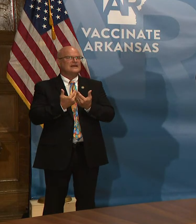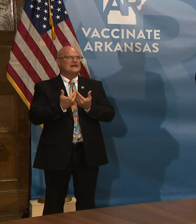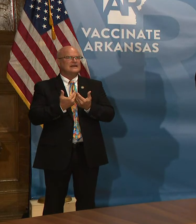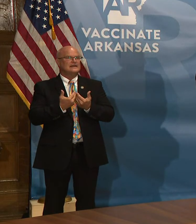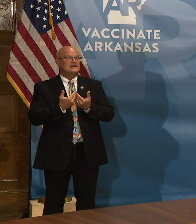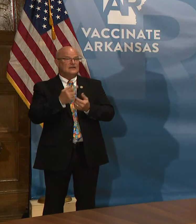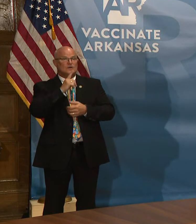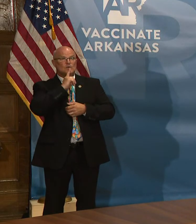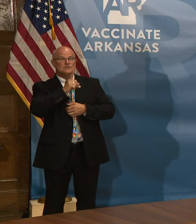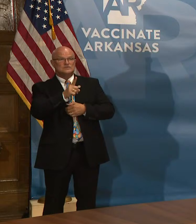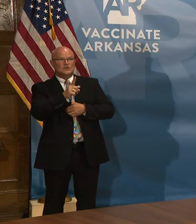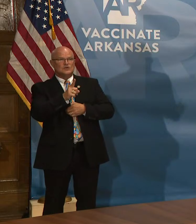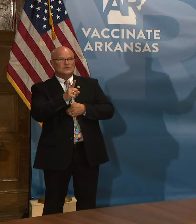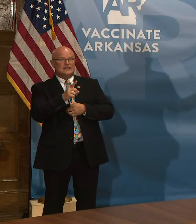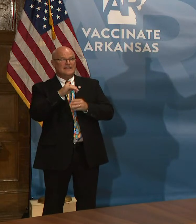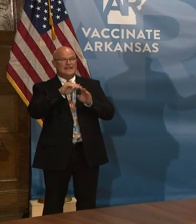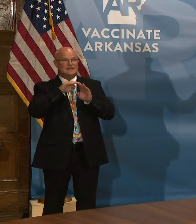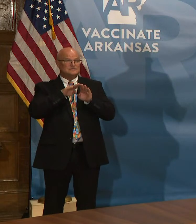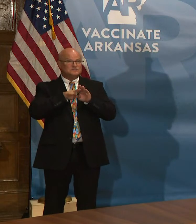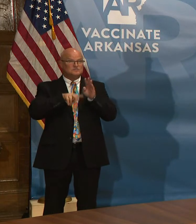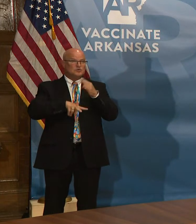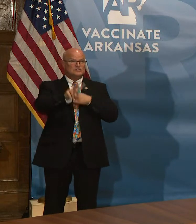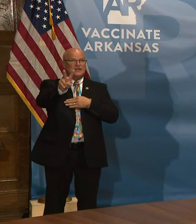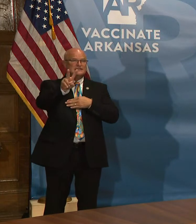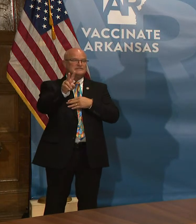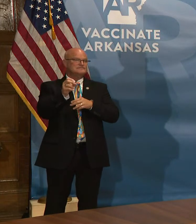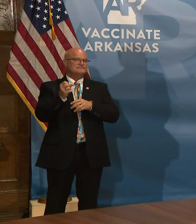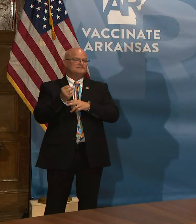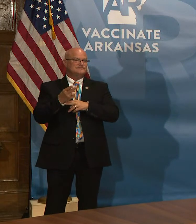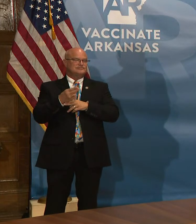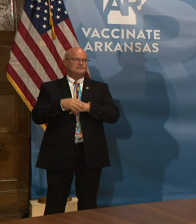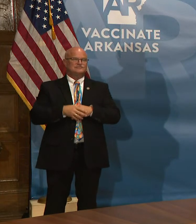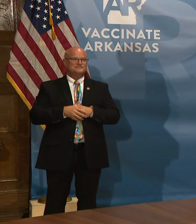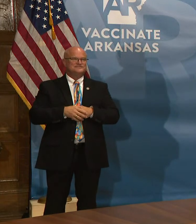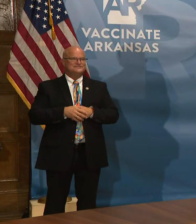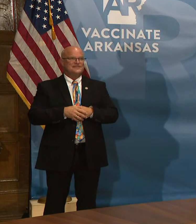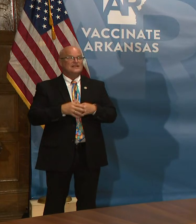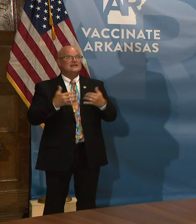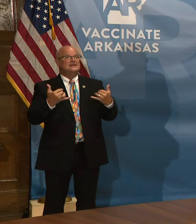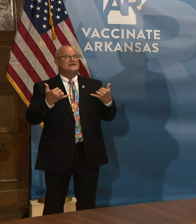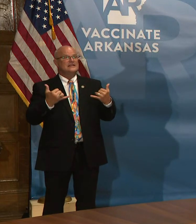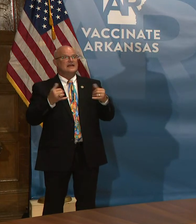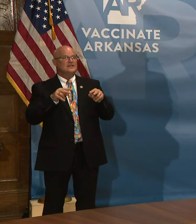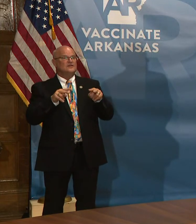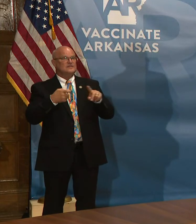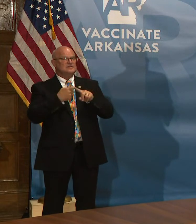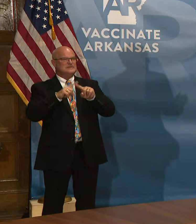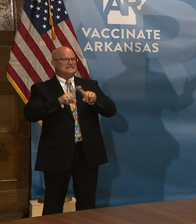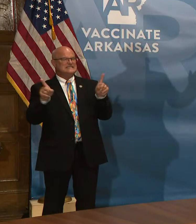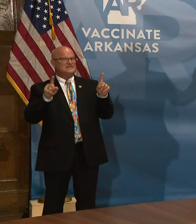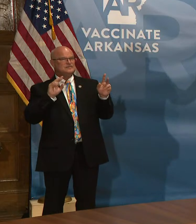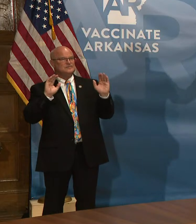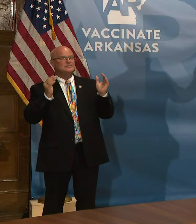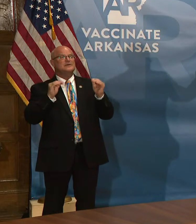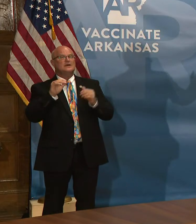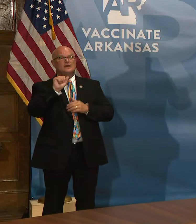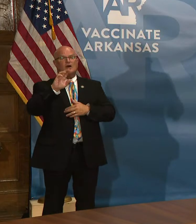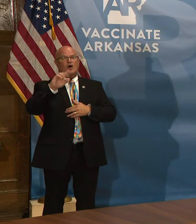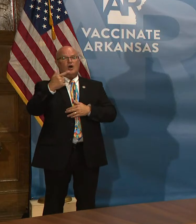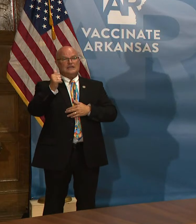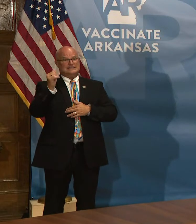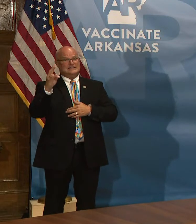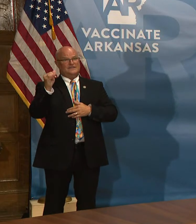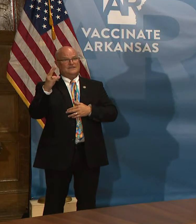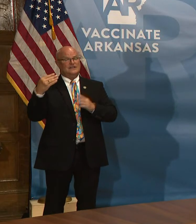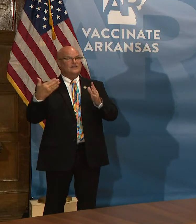we've certainly beat that projection. And then if you look at it from a little bit different way, this is August